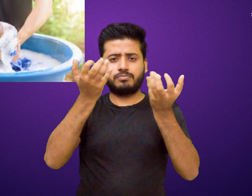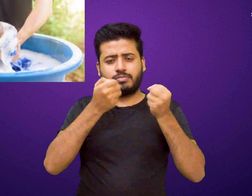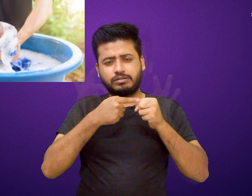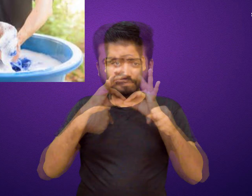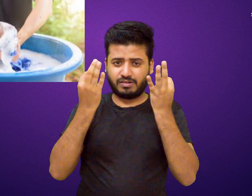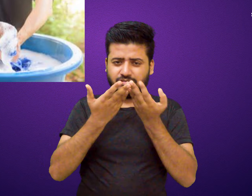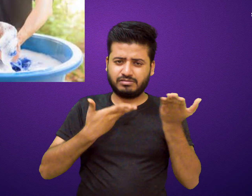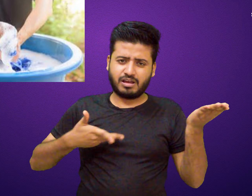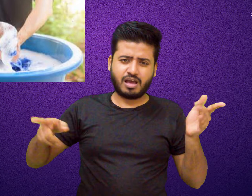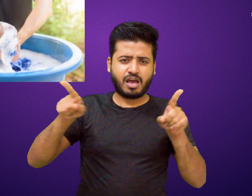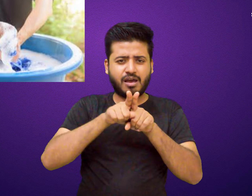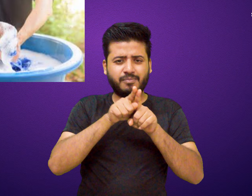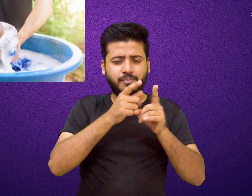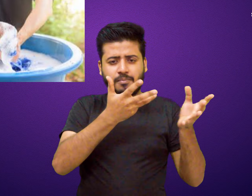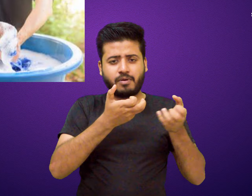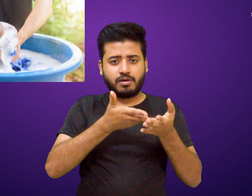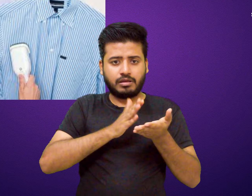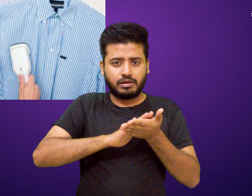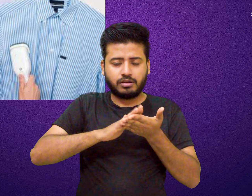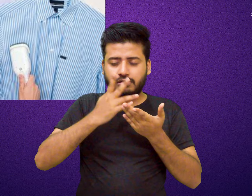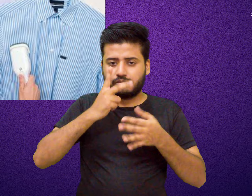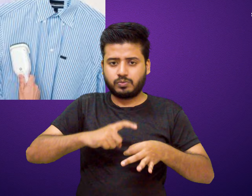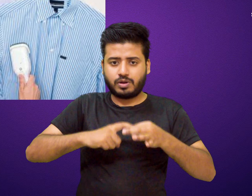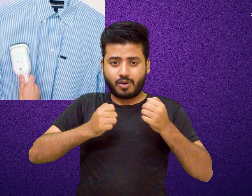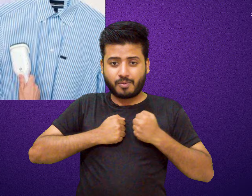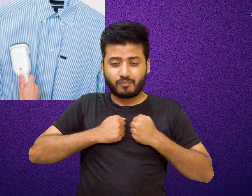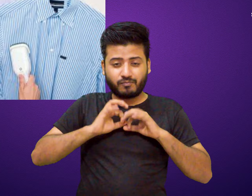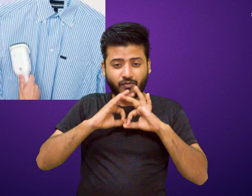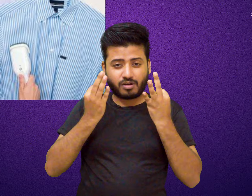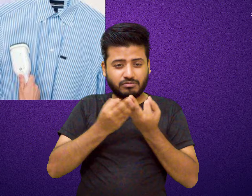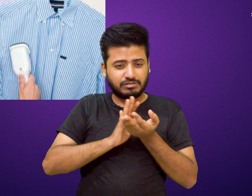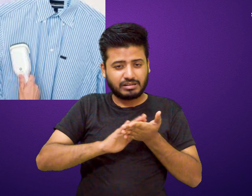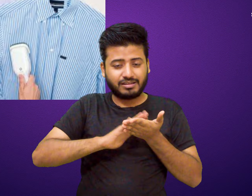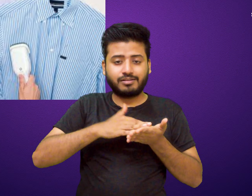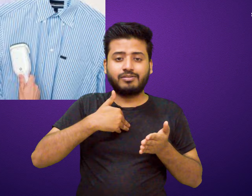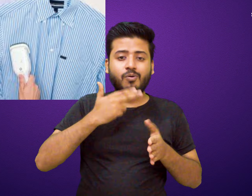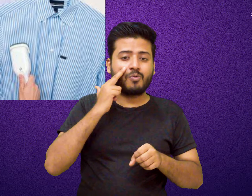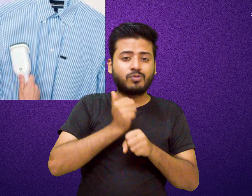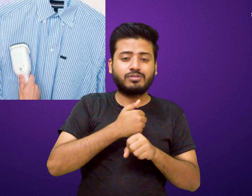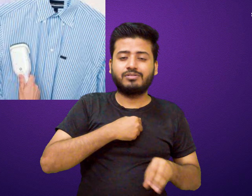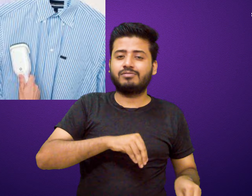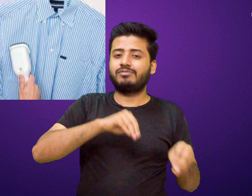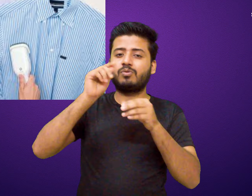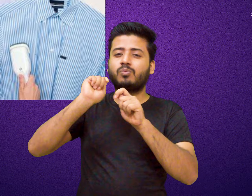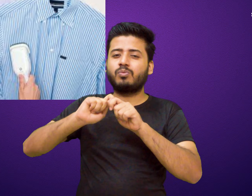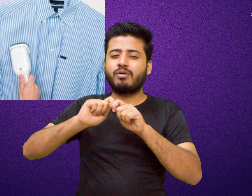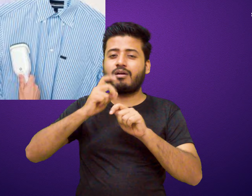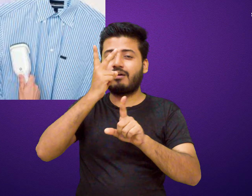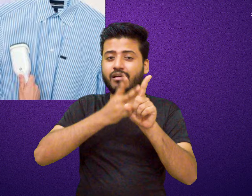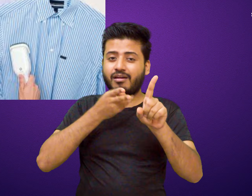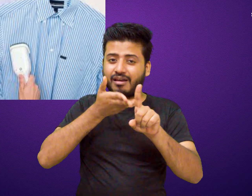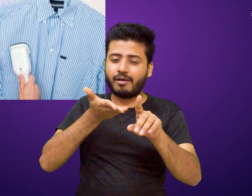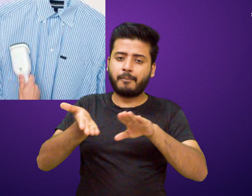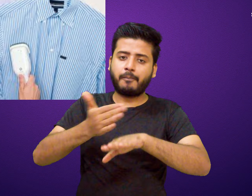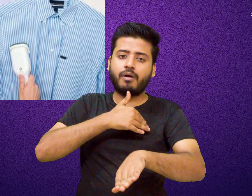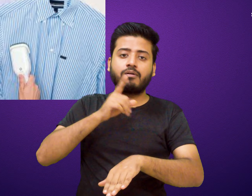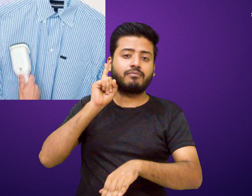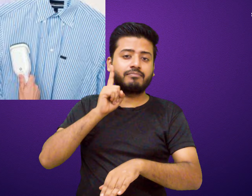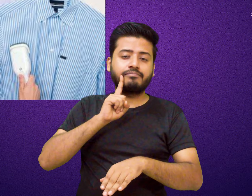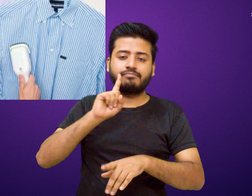highly absorbent, lint-free, and effective at picking up dirt and debris. High-quality microfiber washcloths. Here are some of